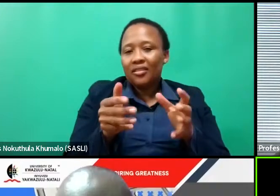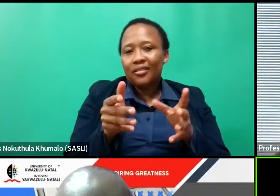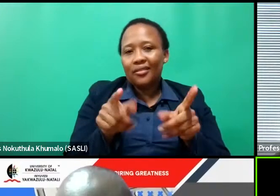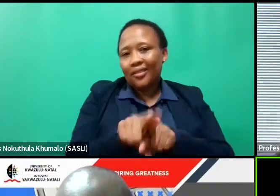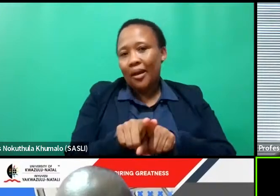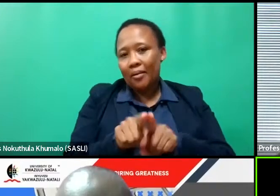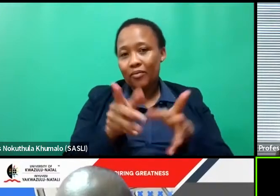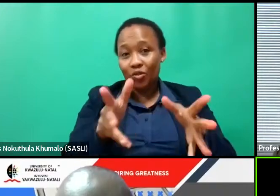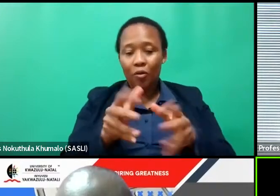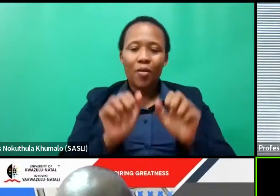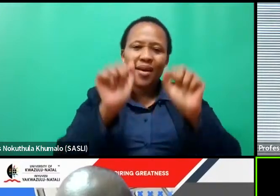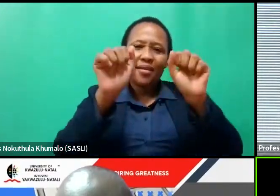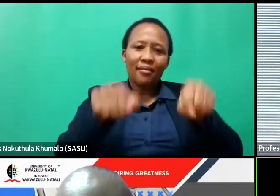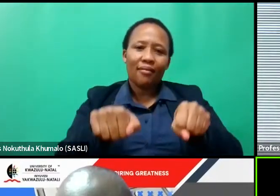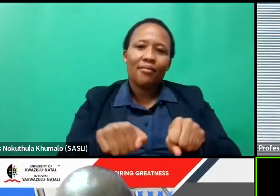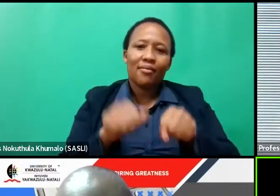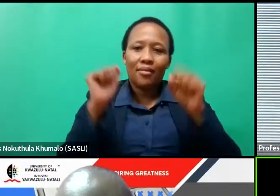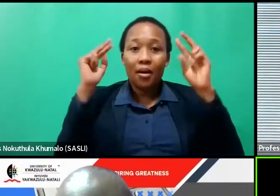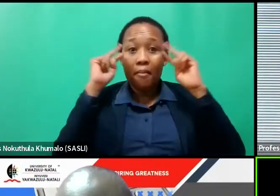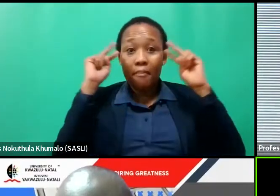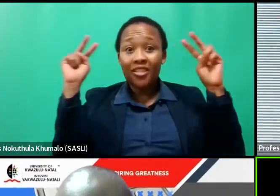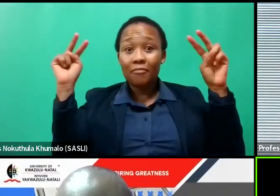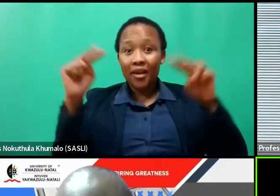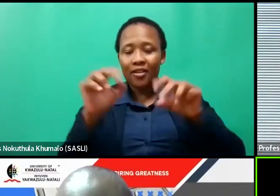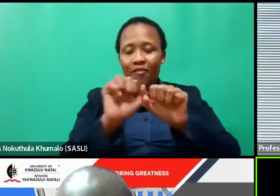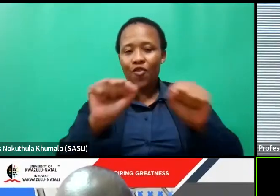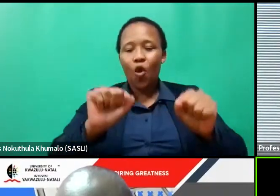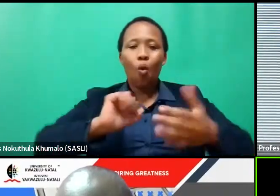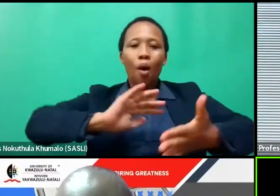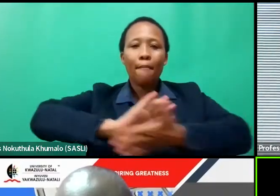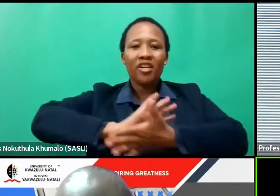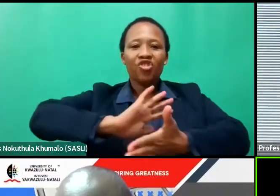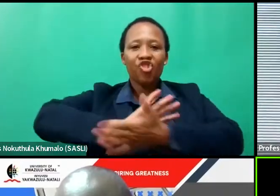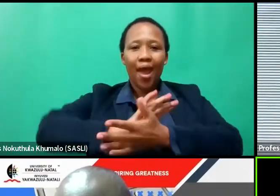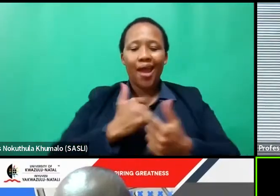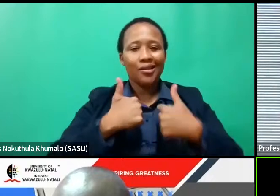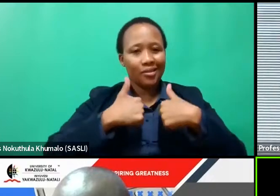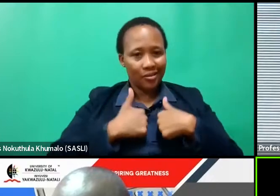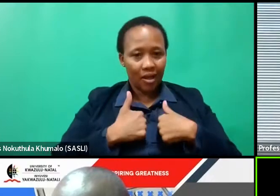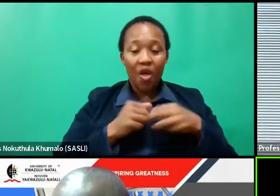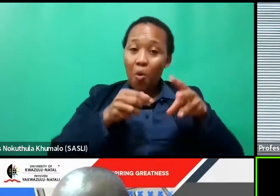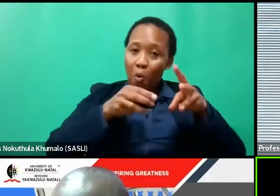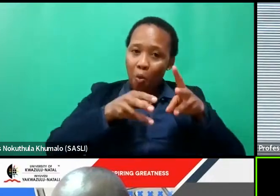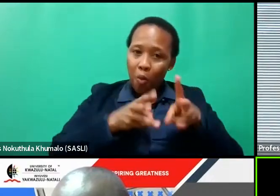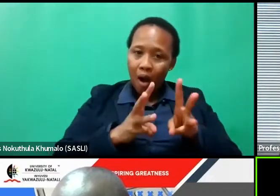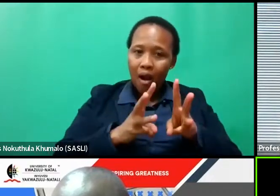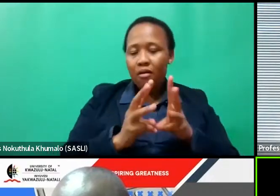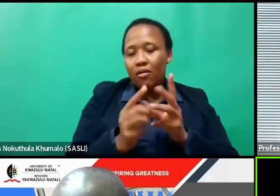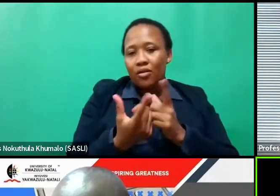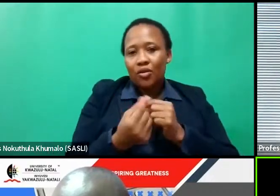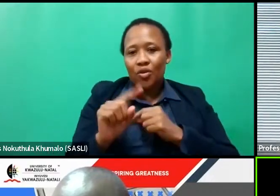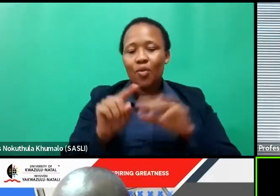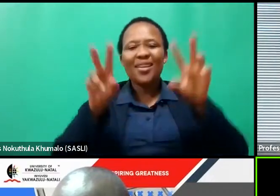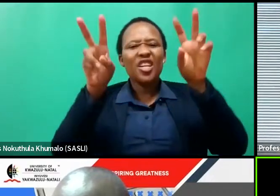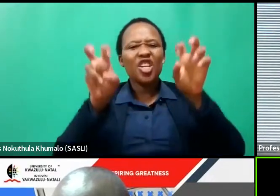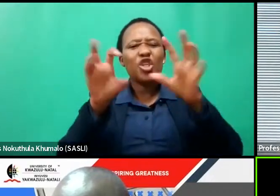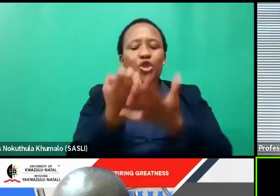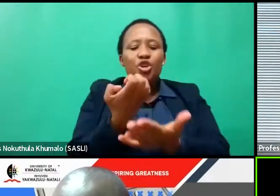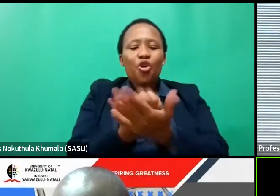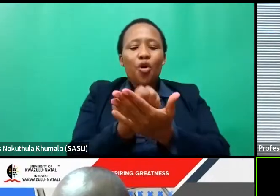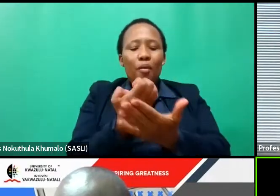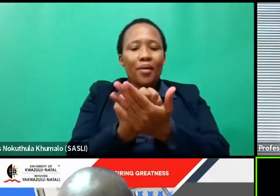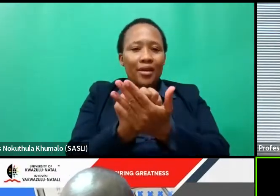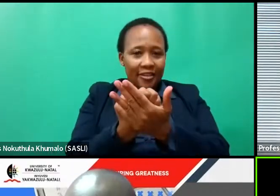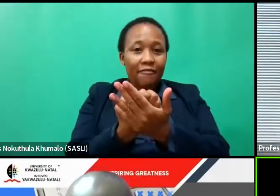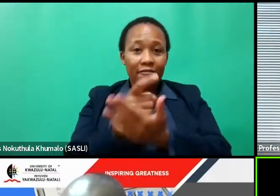your perspective and the way you located the issue of the economic narrative as still